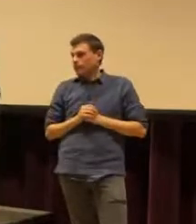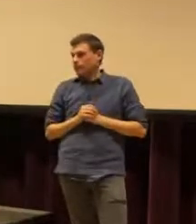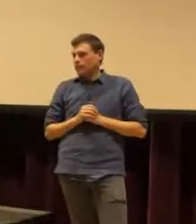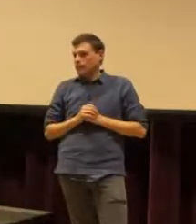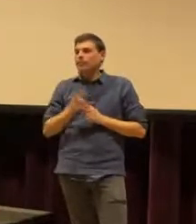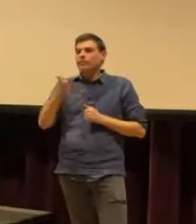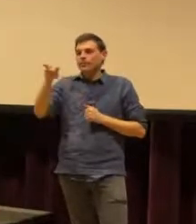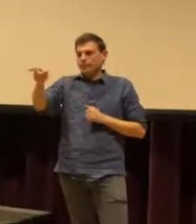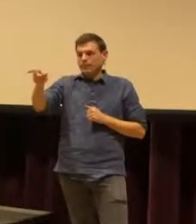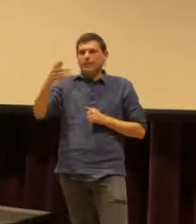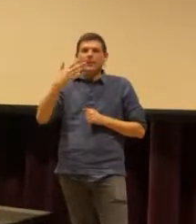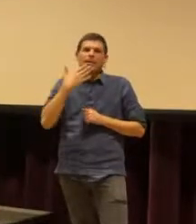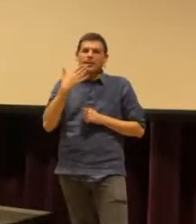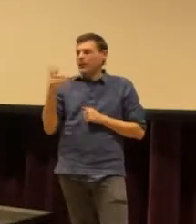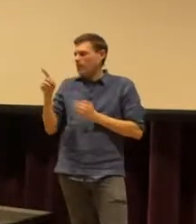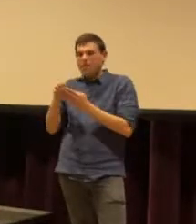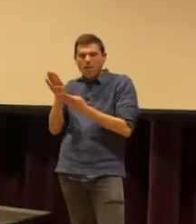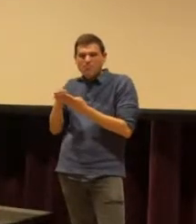Thank you.